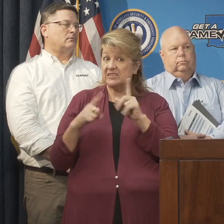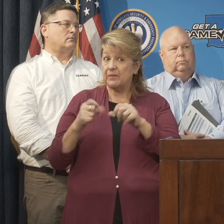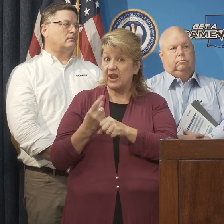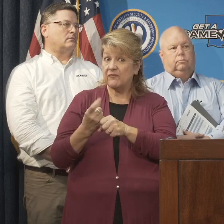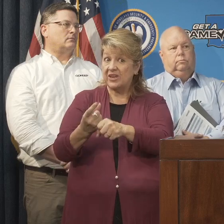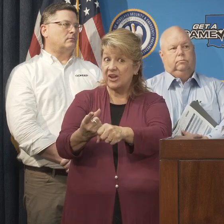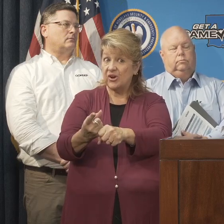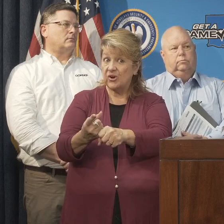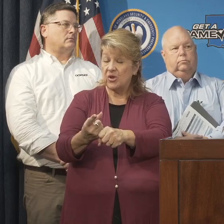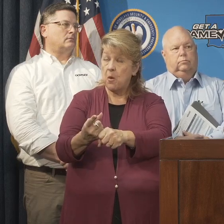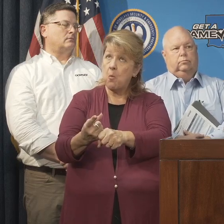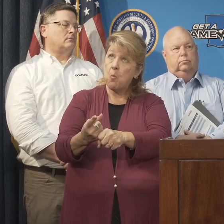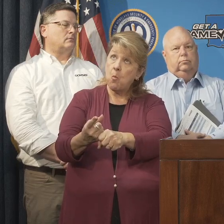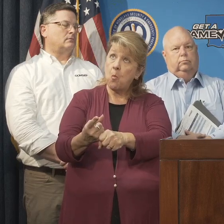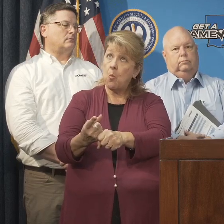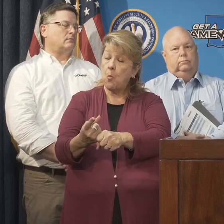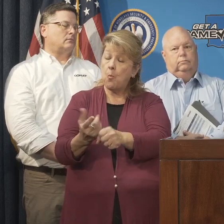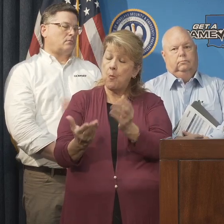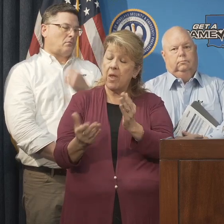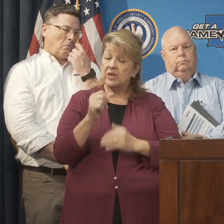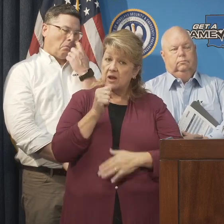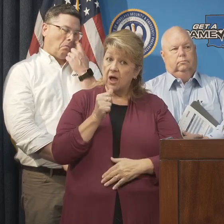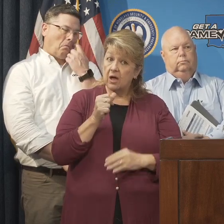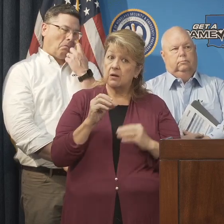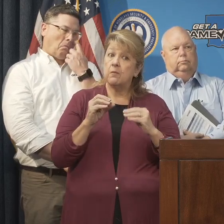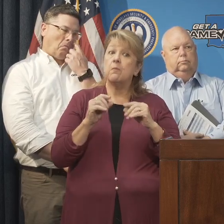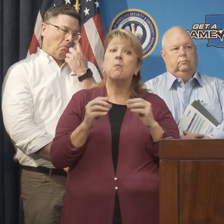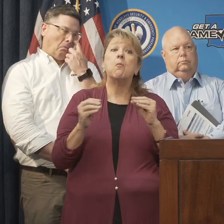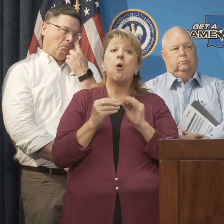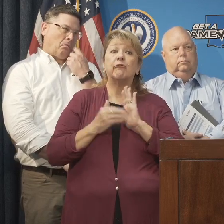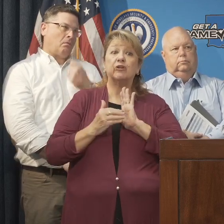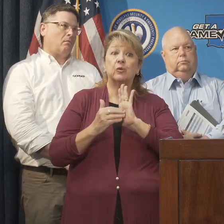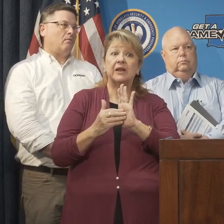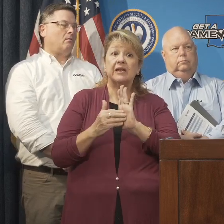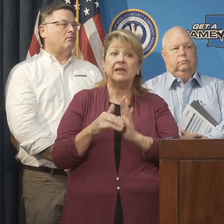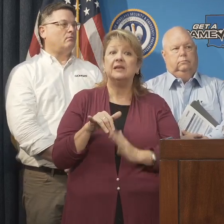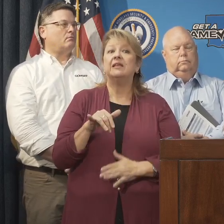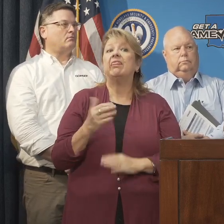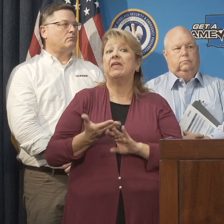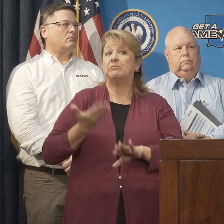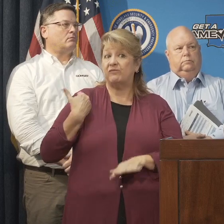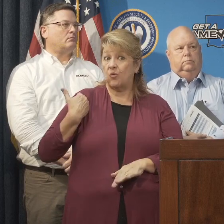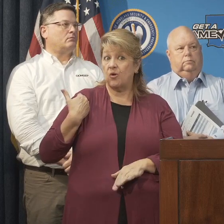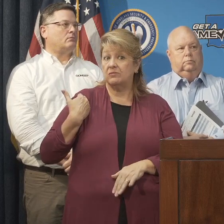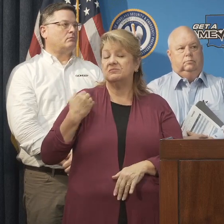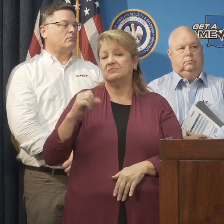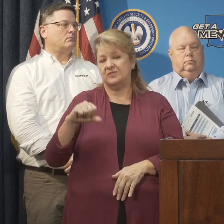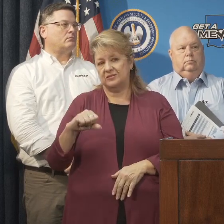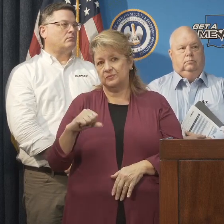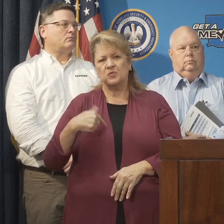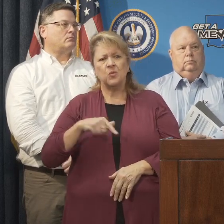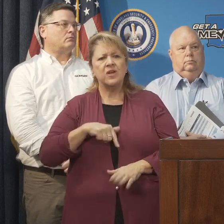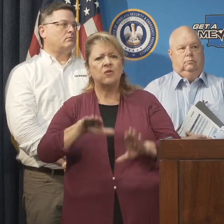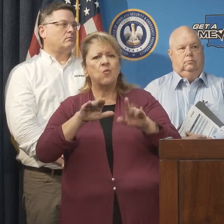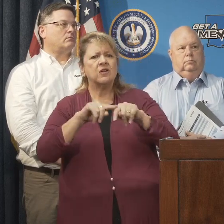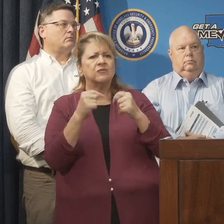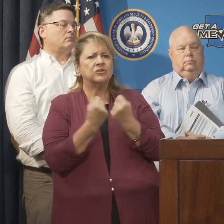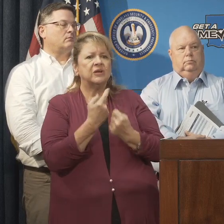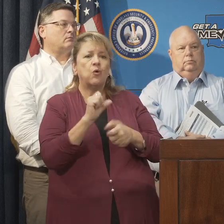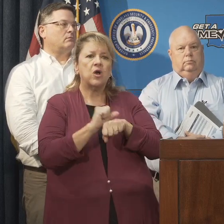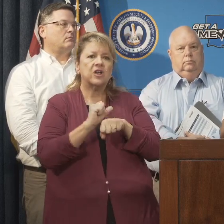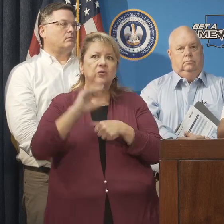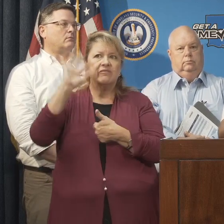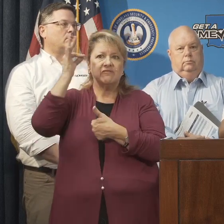more frequently than it has in the past. And so while we have a wonderful team at the state level and working with our federal partners,